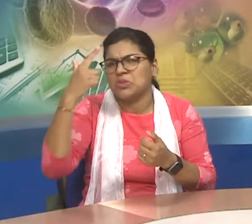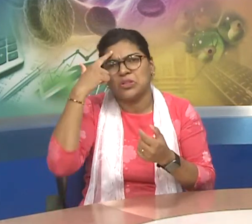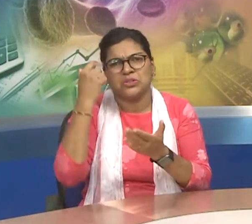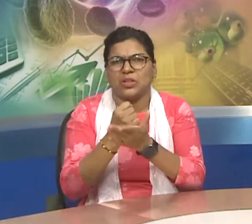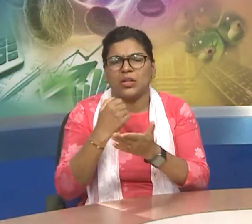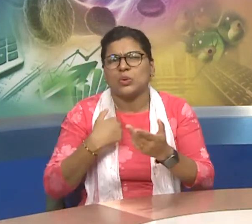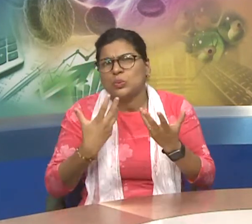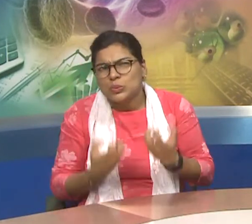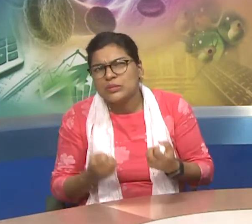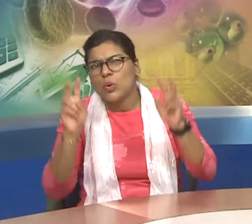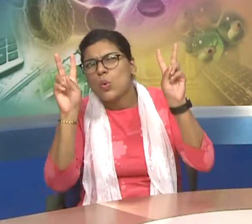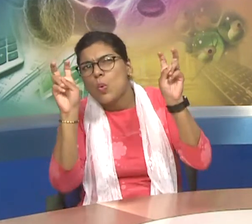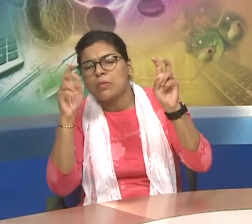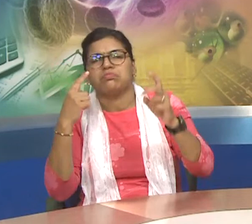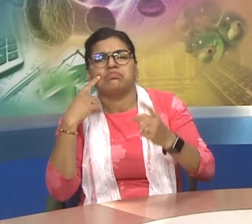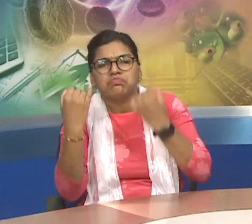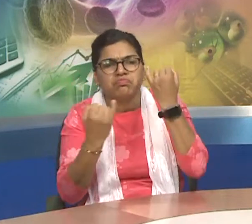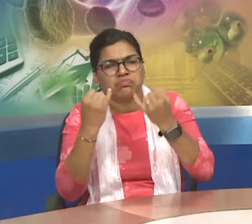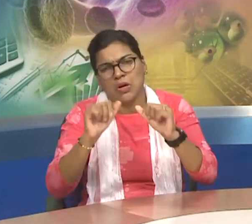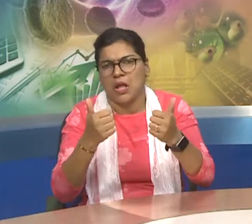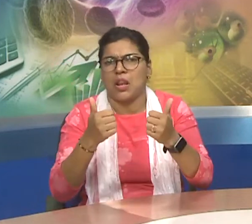gain knowledge, to access the books.